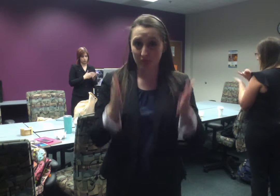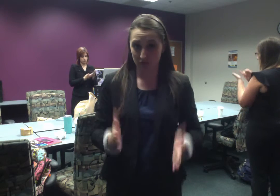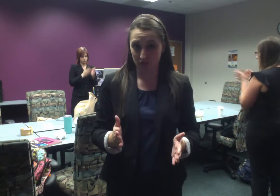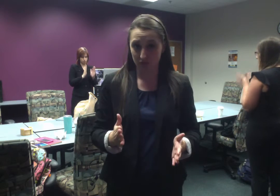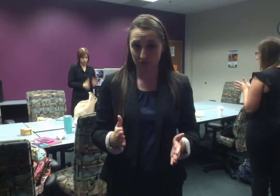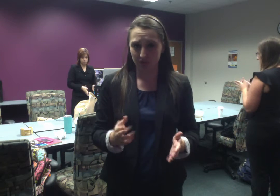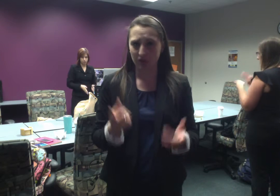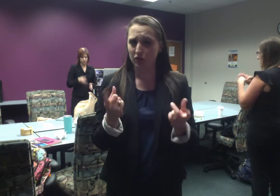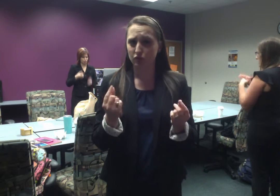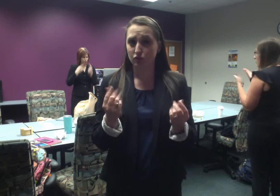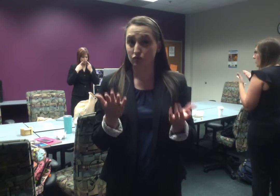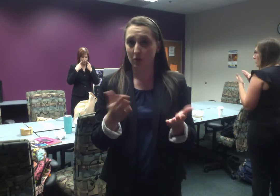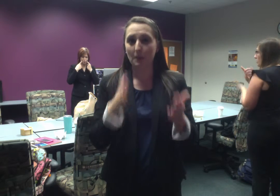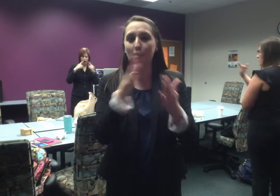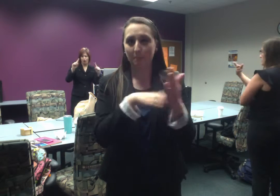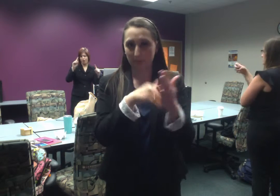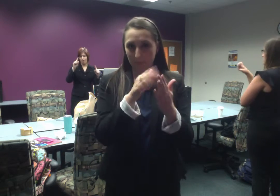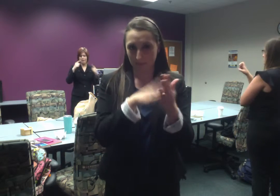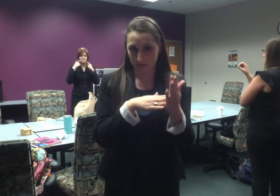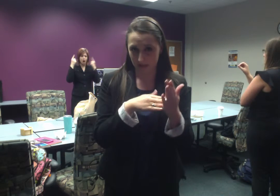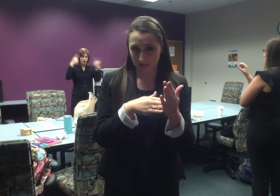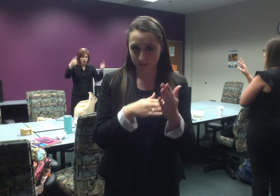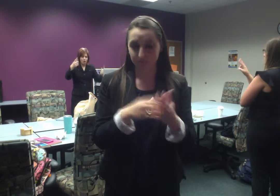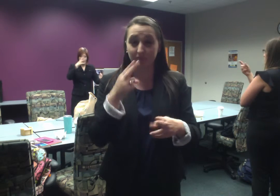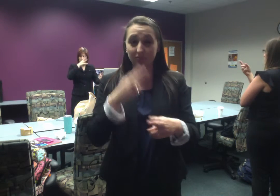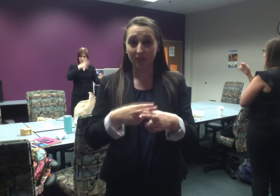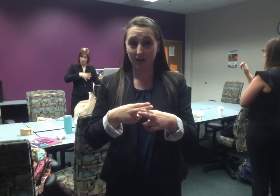Georgia O'Keeffe. Okay? Georgia O'Keeffe